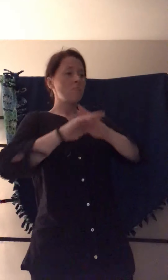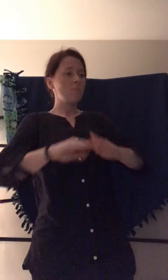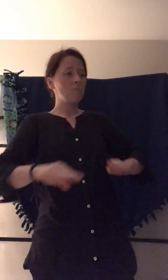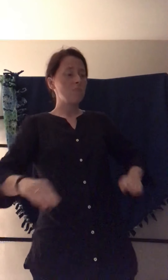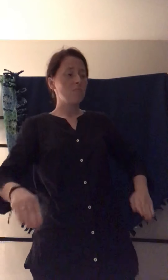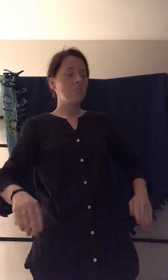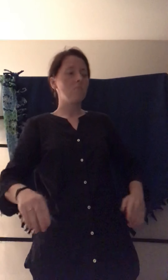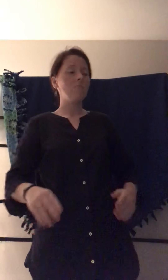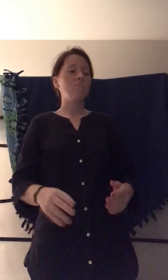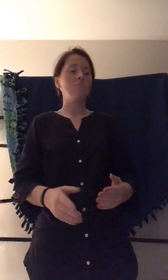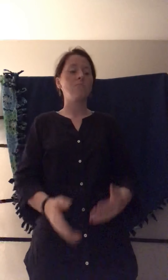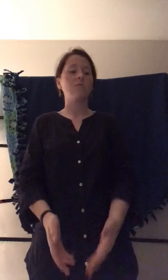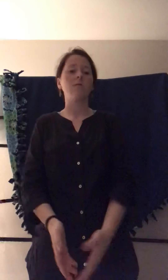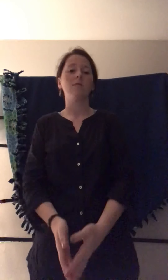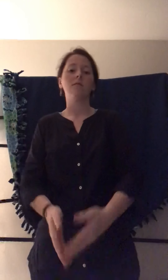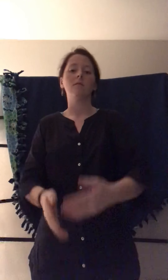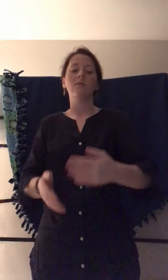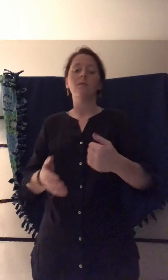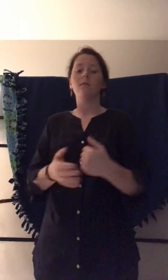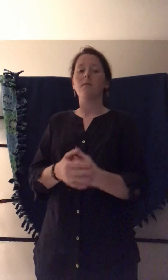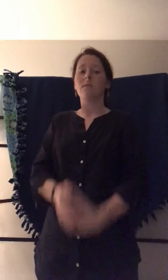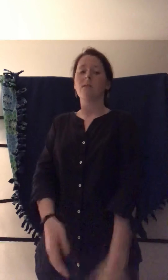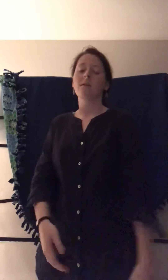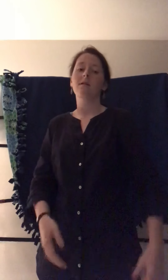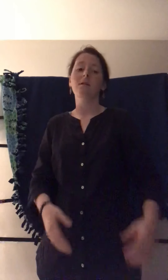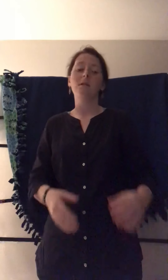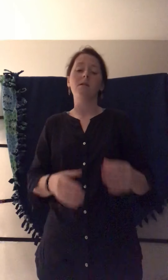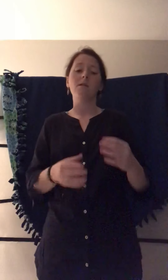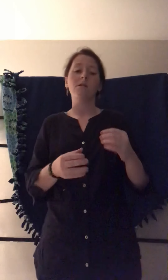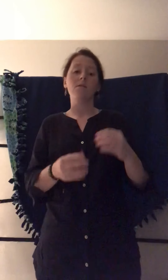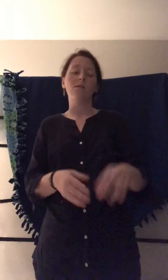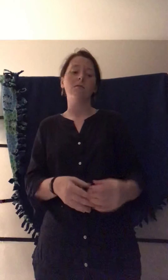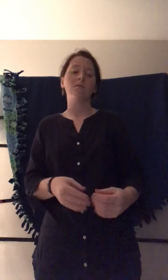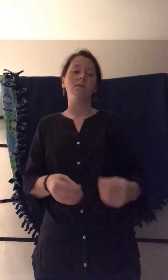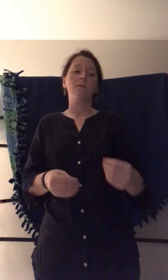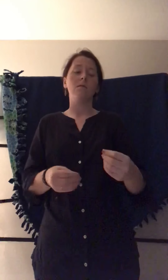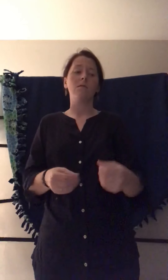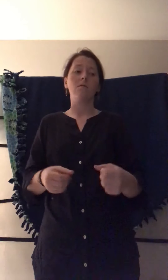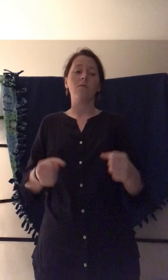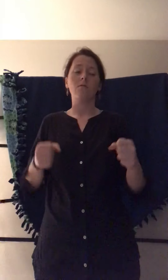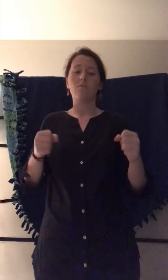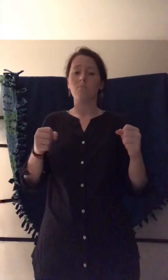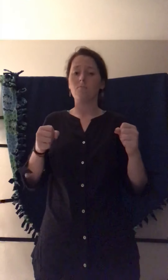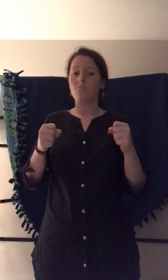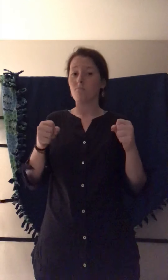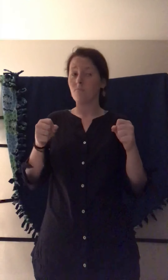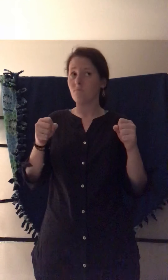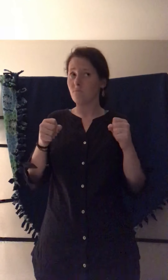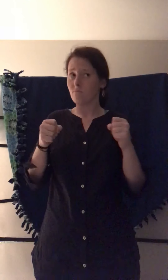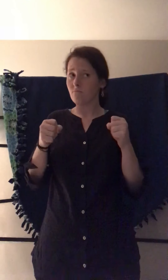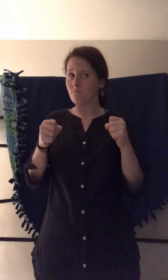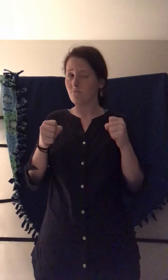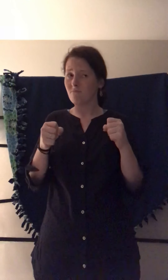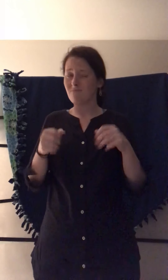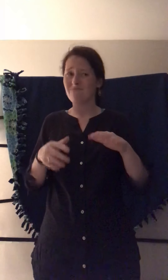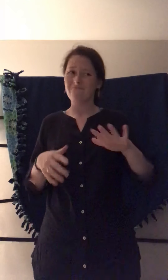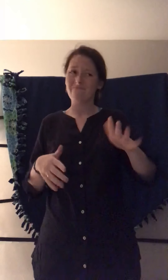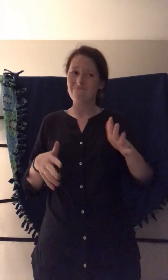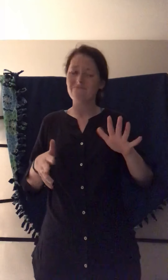Cool waters means no fuel, means no hurricanes. And finally, in the winter months, the jet stream, which had been farther